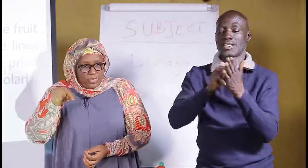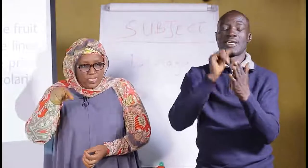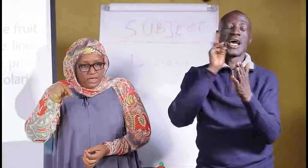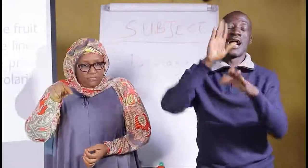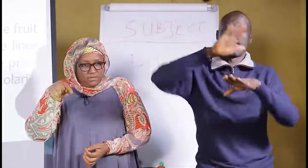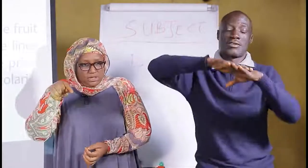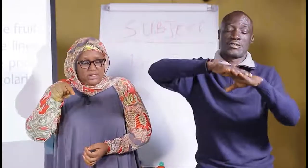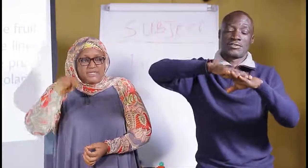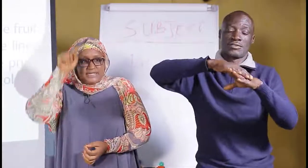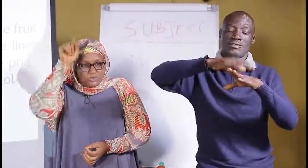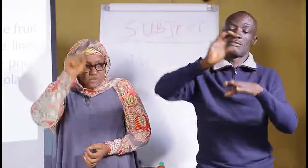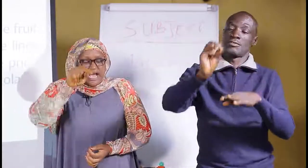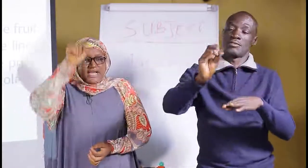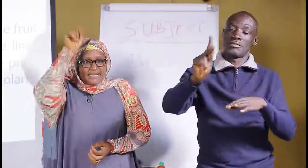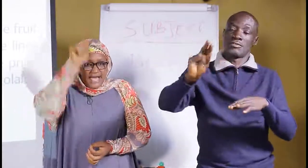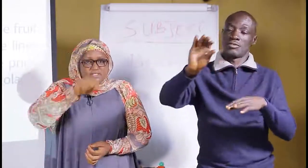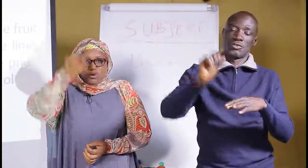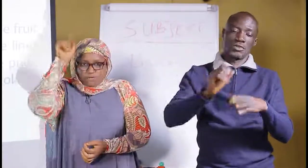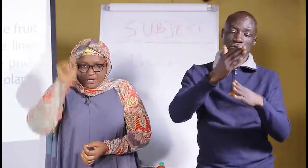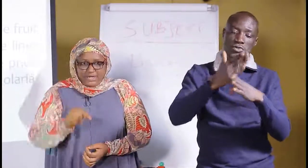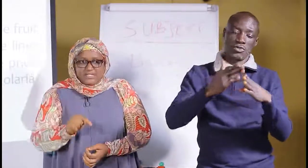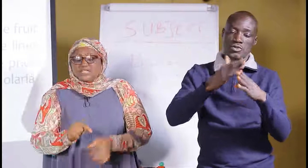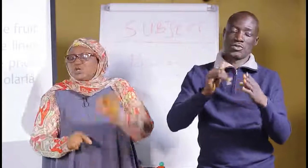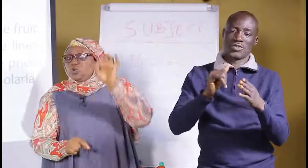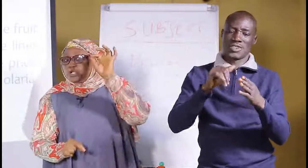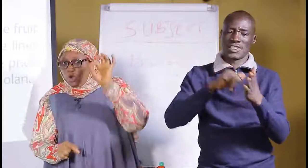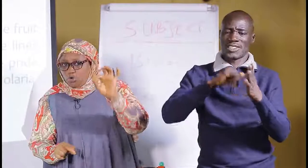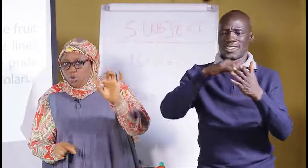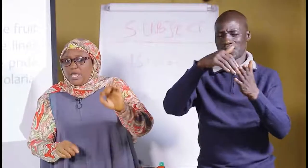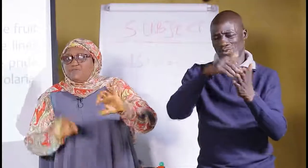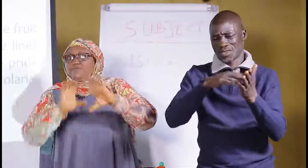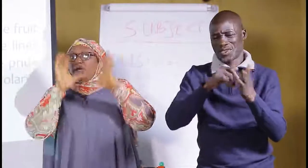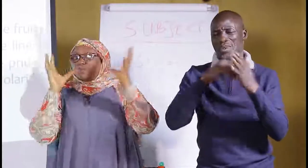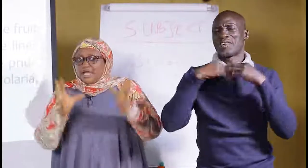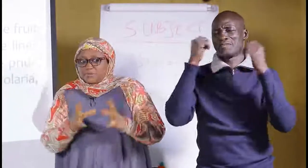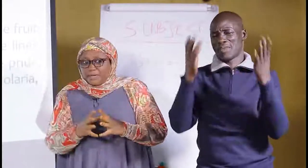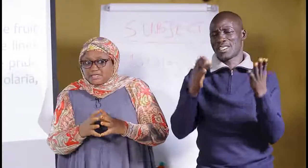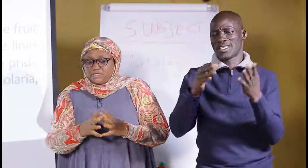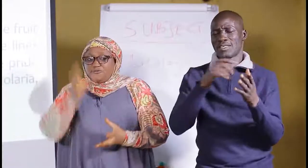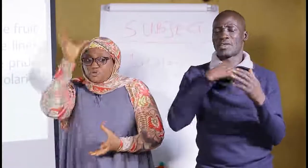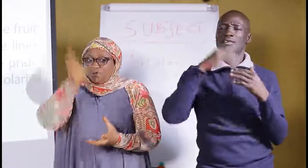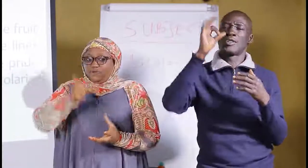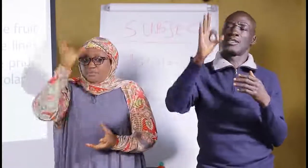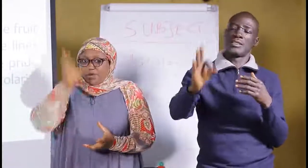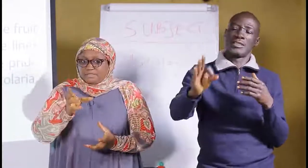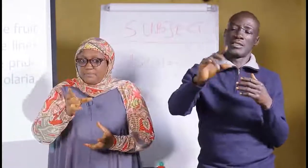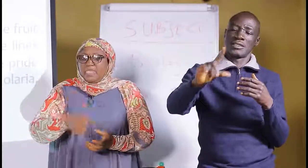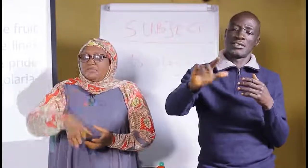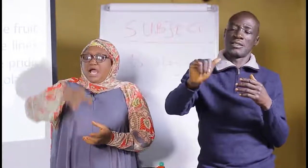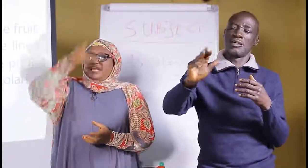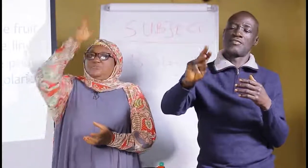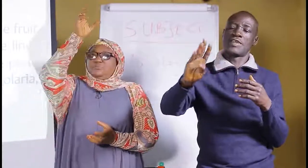okra. Those are the lines of weakness. It is not only okra. We have the flamboyant plant, the fruit of